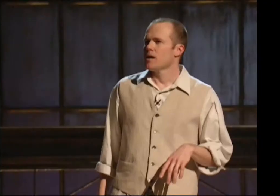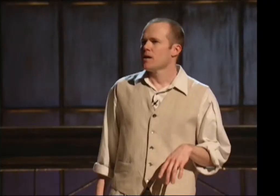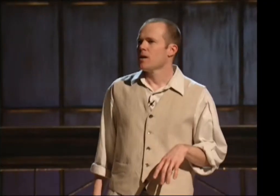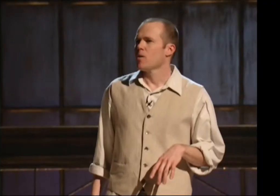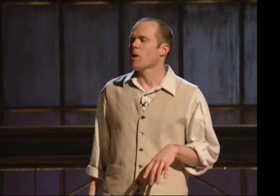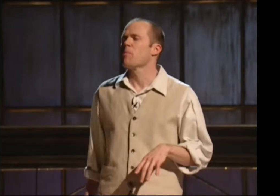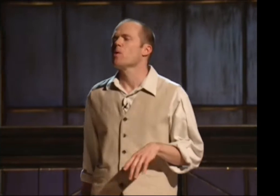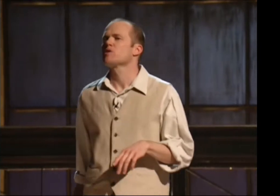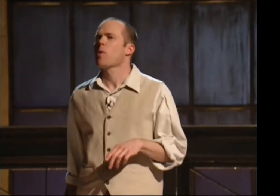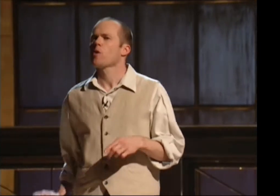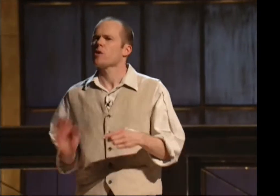One poet's poem goes,